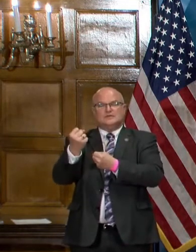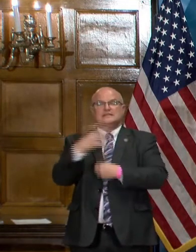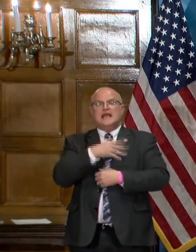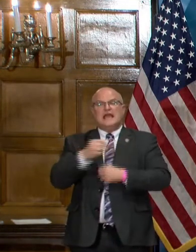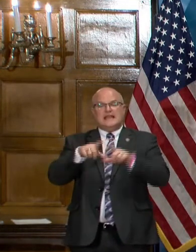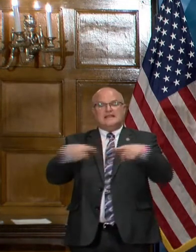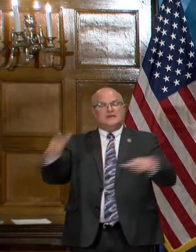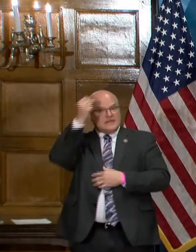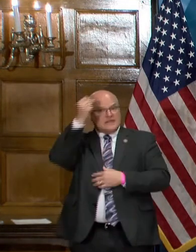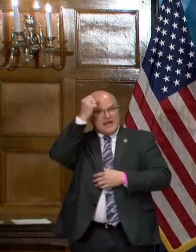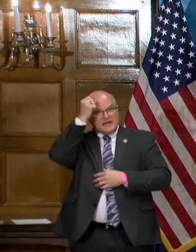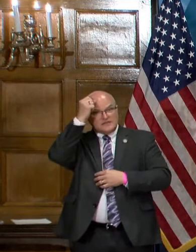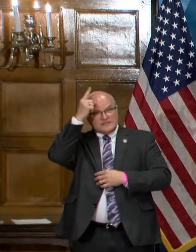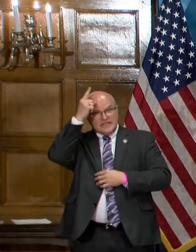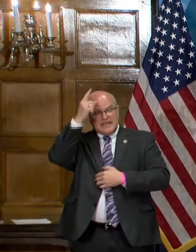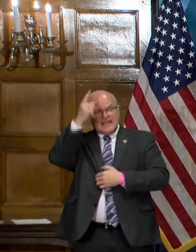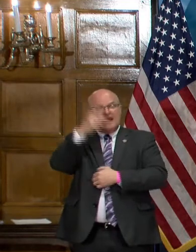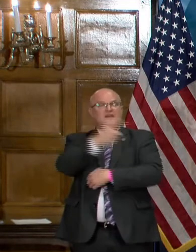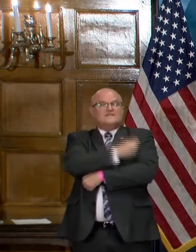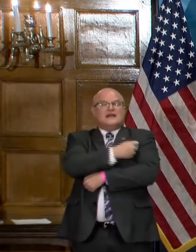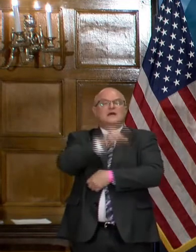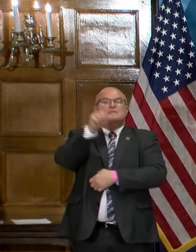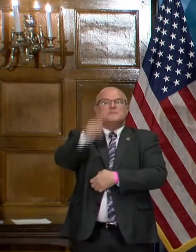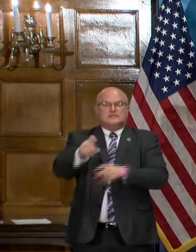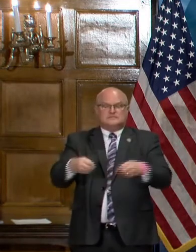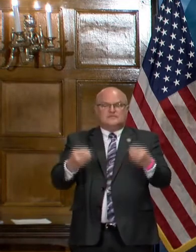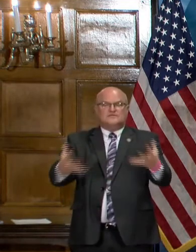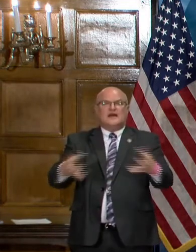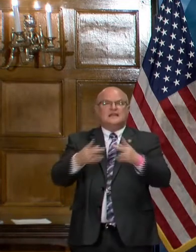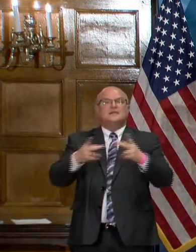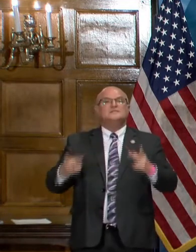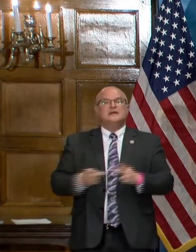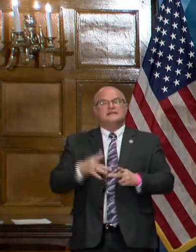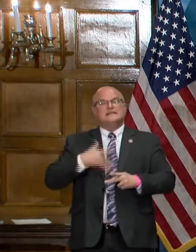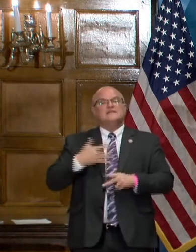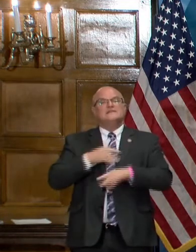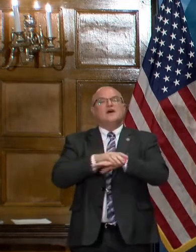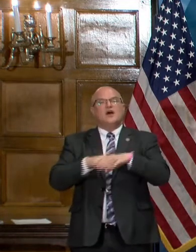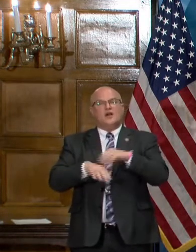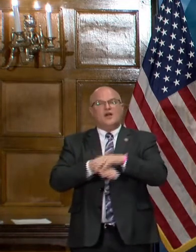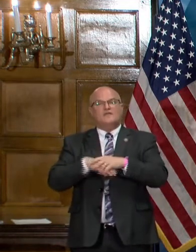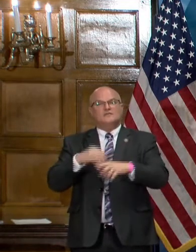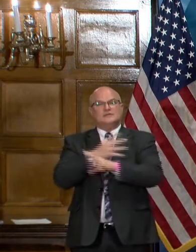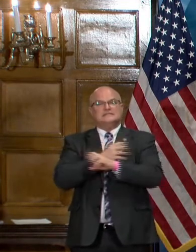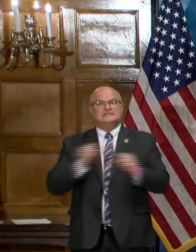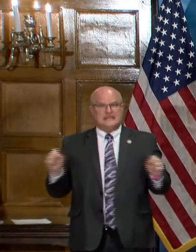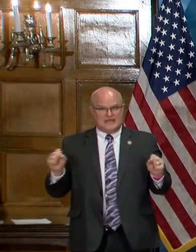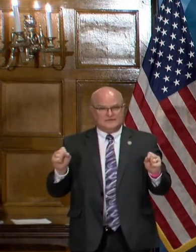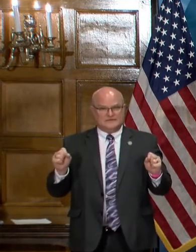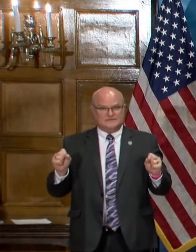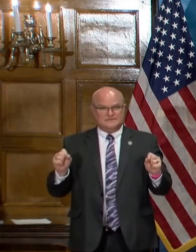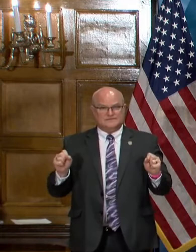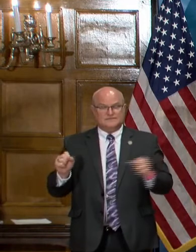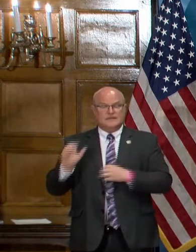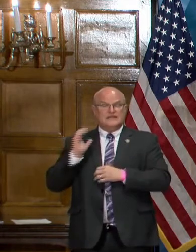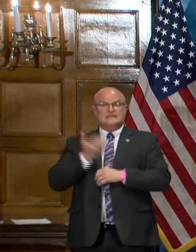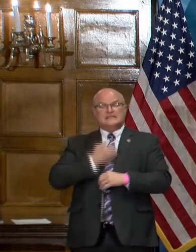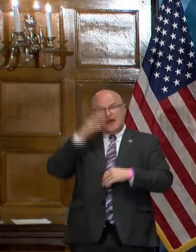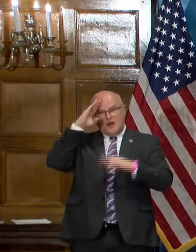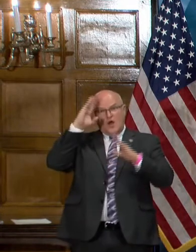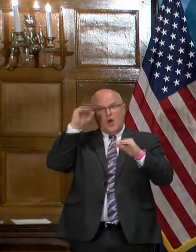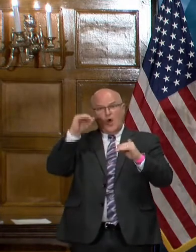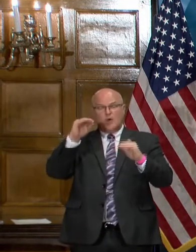they understand, and vaccinations must be provided in a place where they feel comfortable and safe. It is our hope and